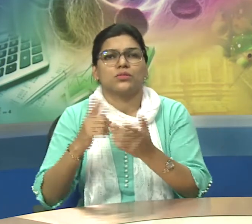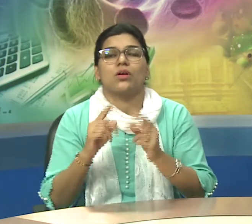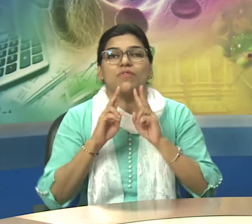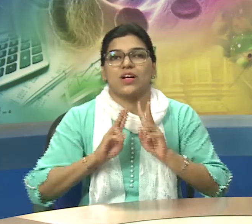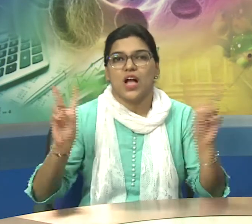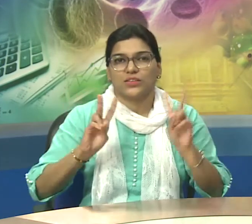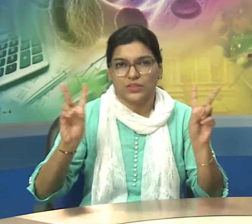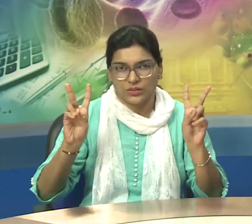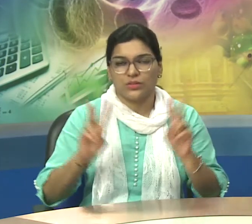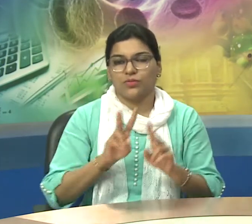Bismillah Khan